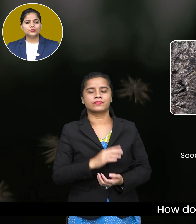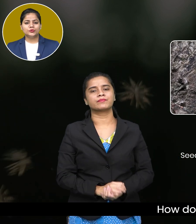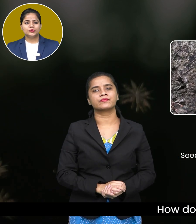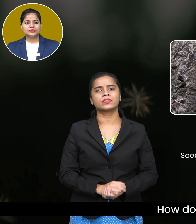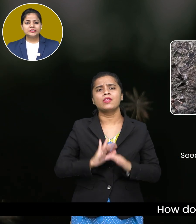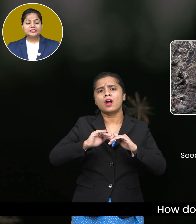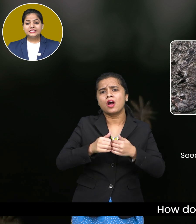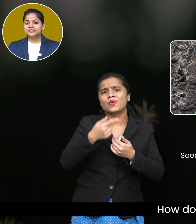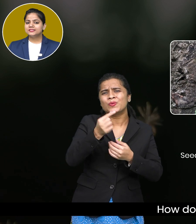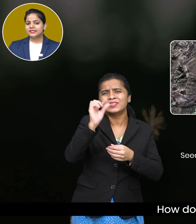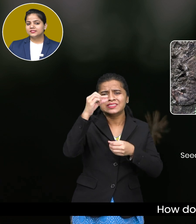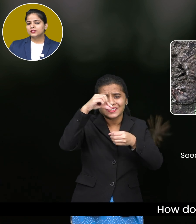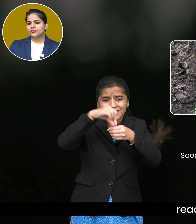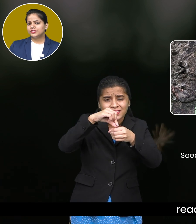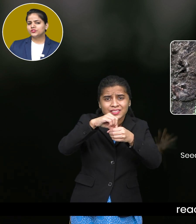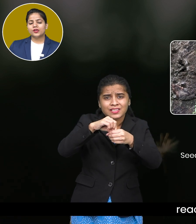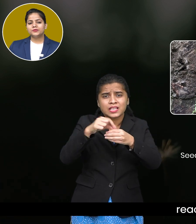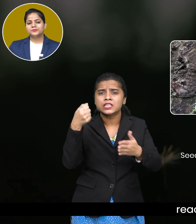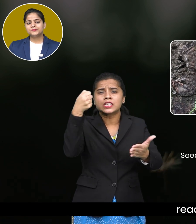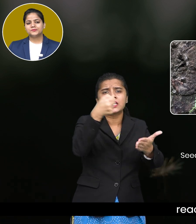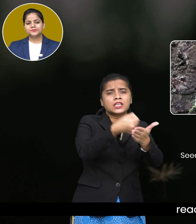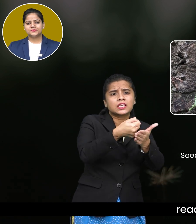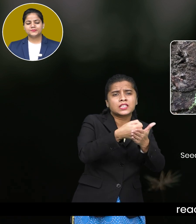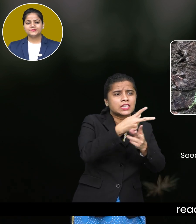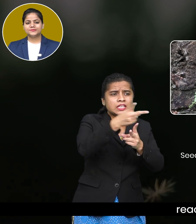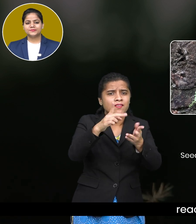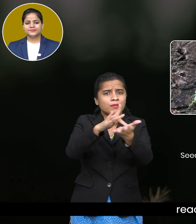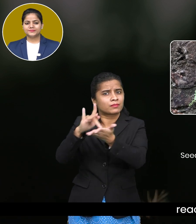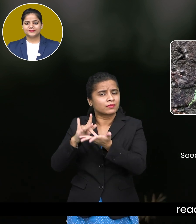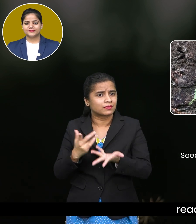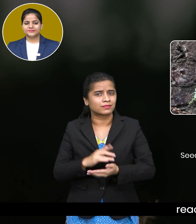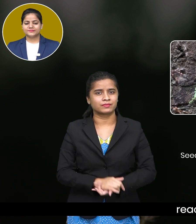How do these seeds reach there?